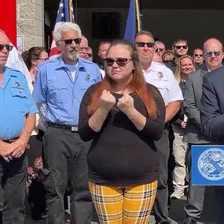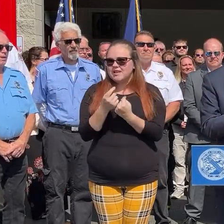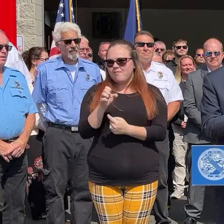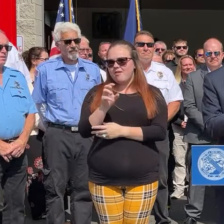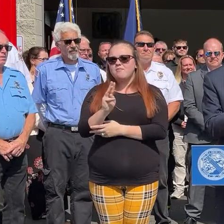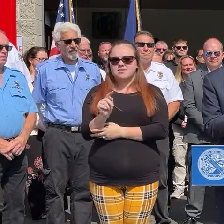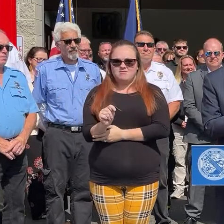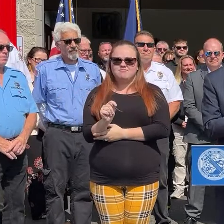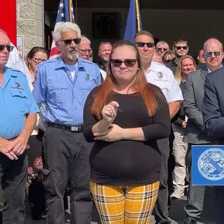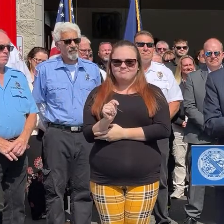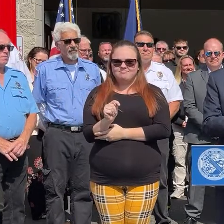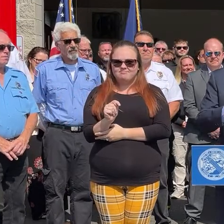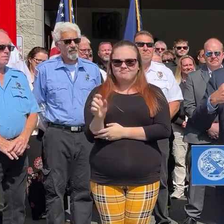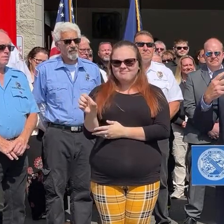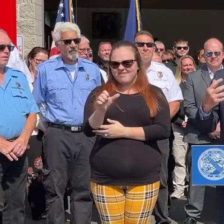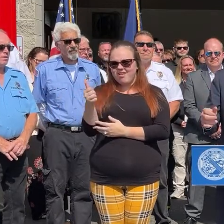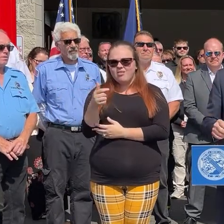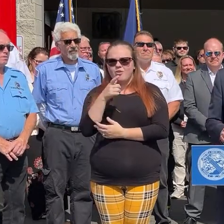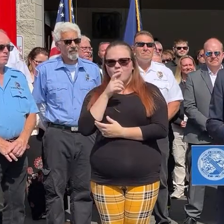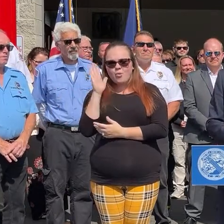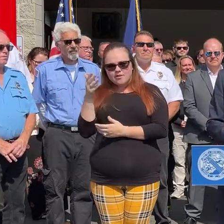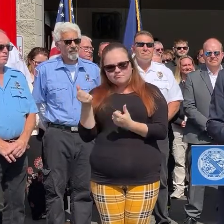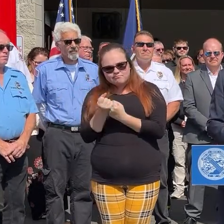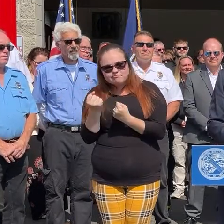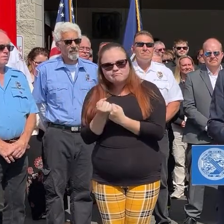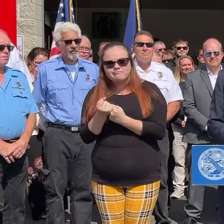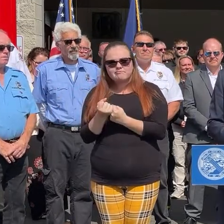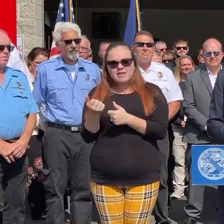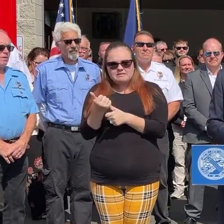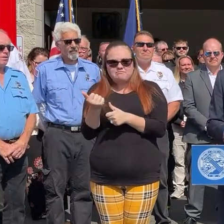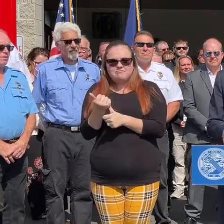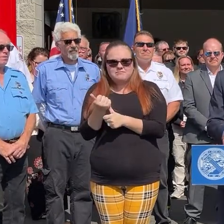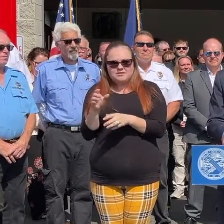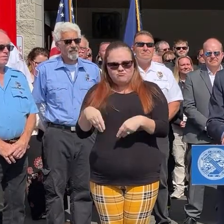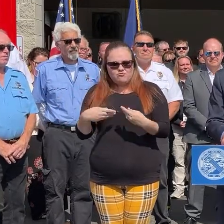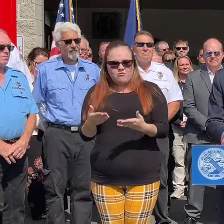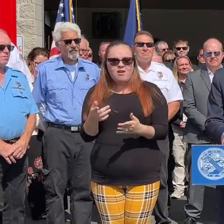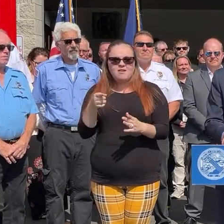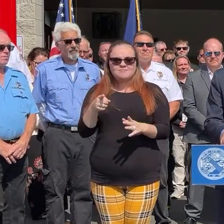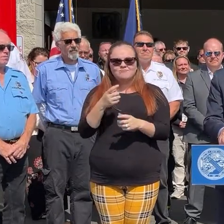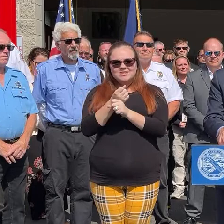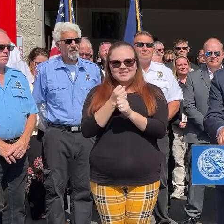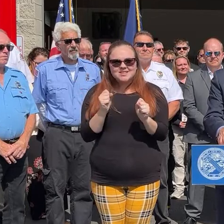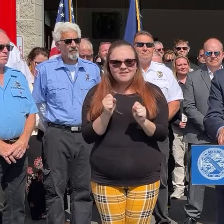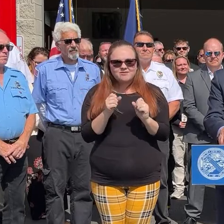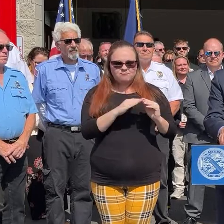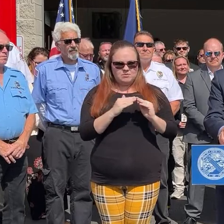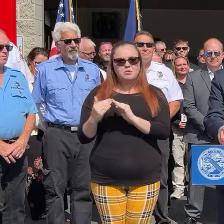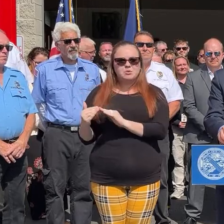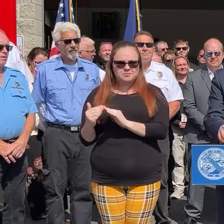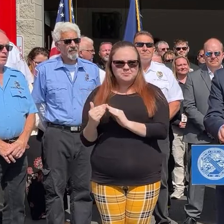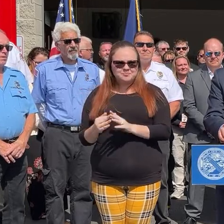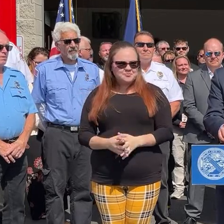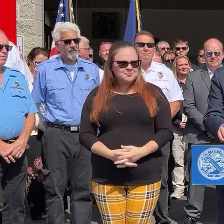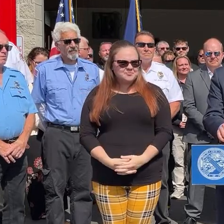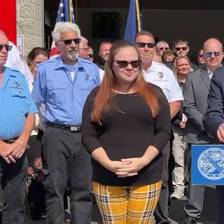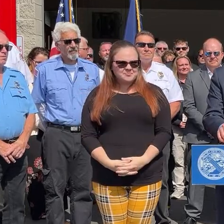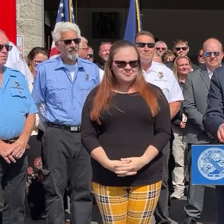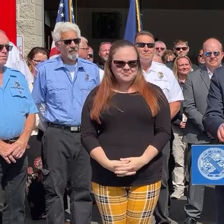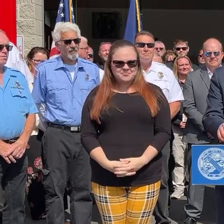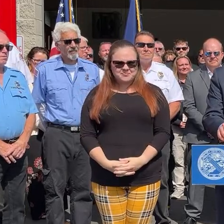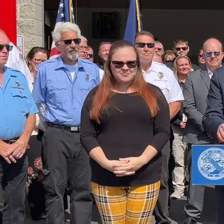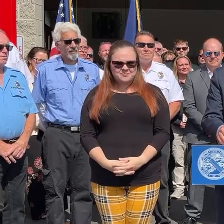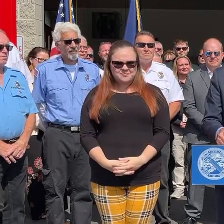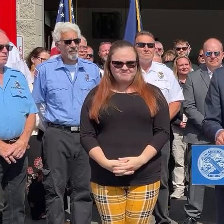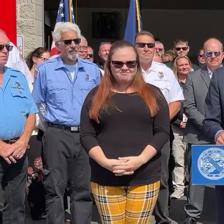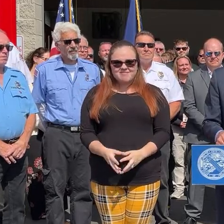paramedics, EMTs, and other which will be assisting and contributing to ensure the safety of our community.